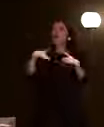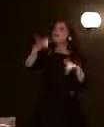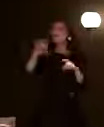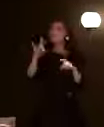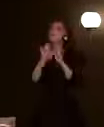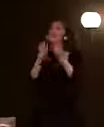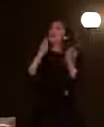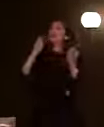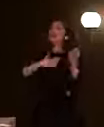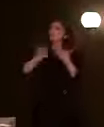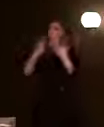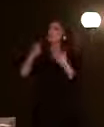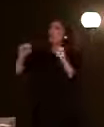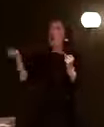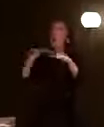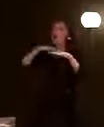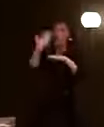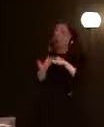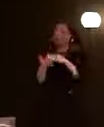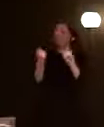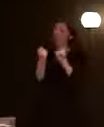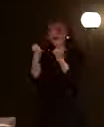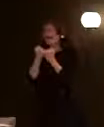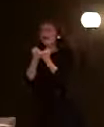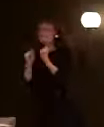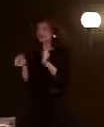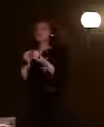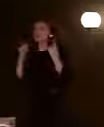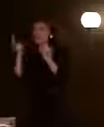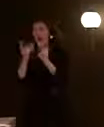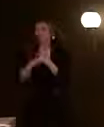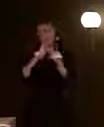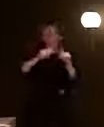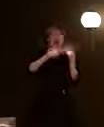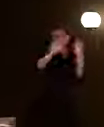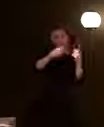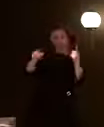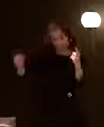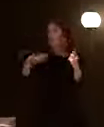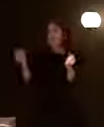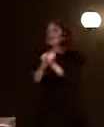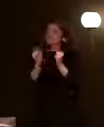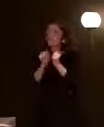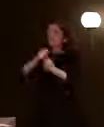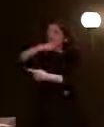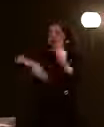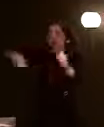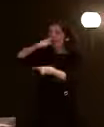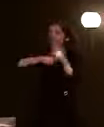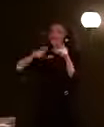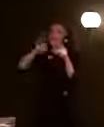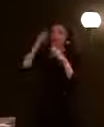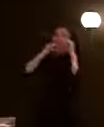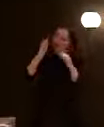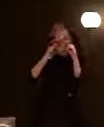elements of literature, for example. I mentioned modeling authentic reading behaviors. It is so important